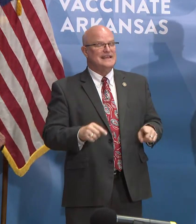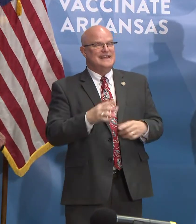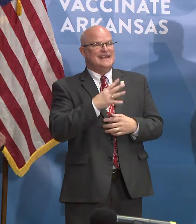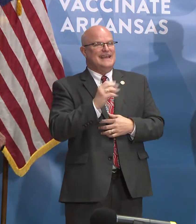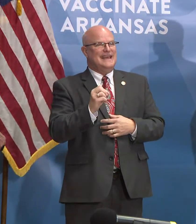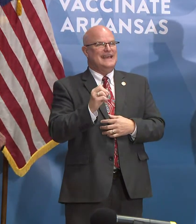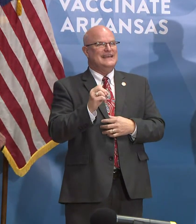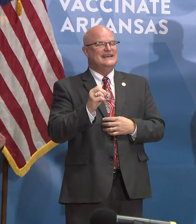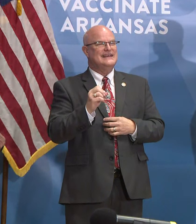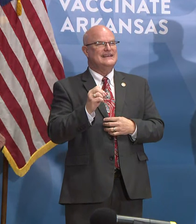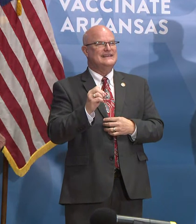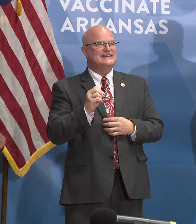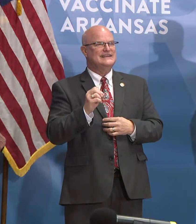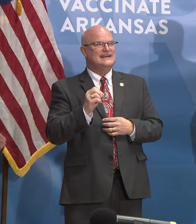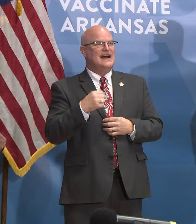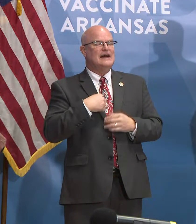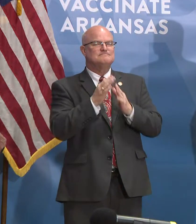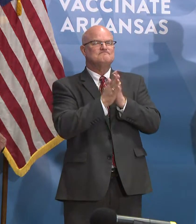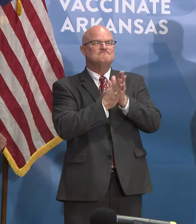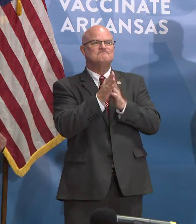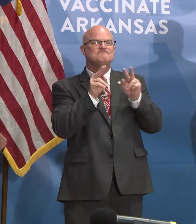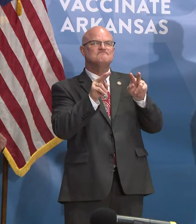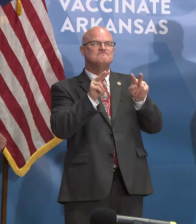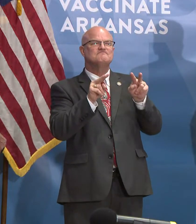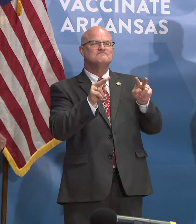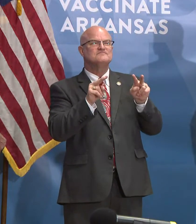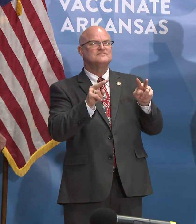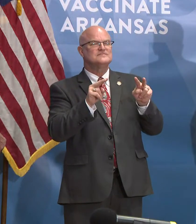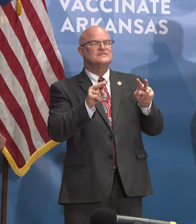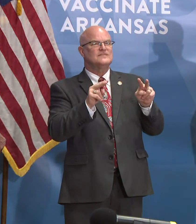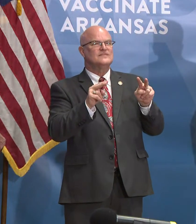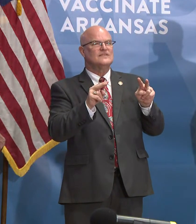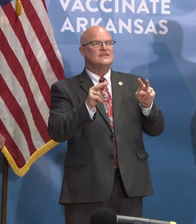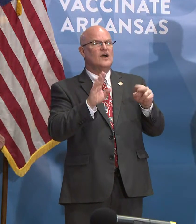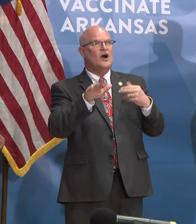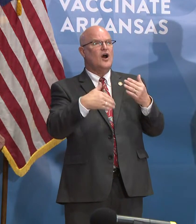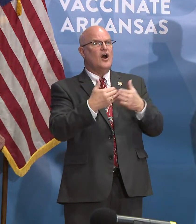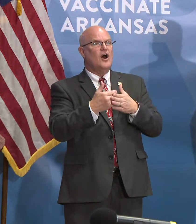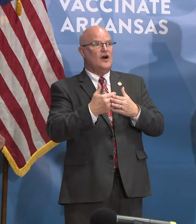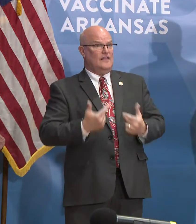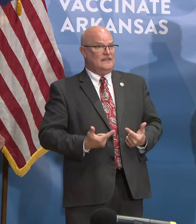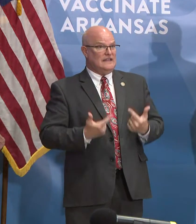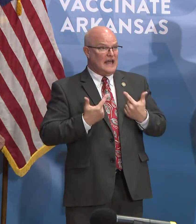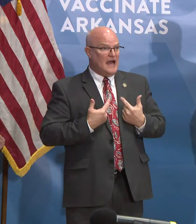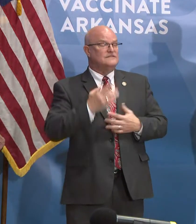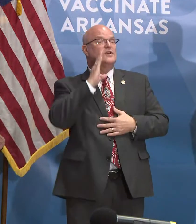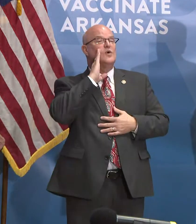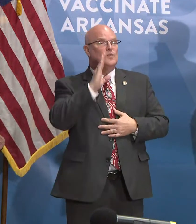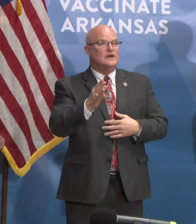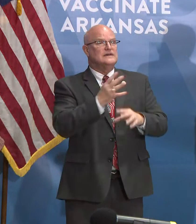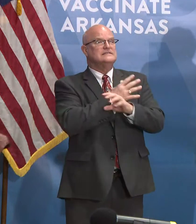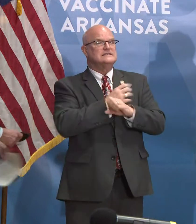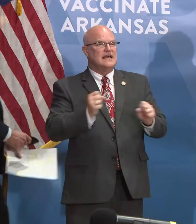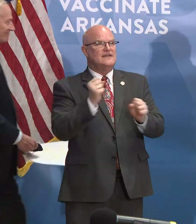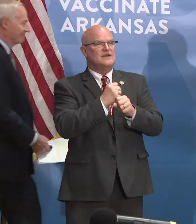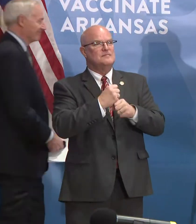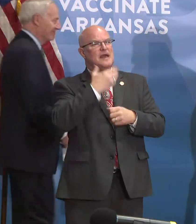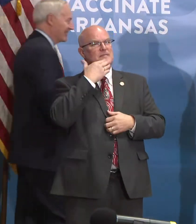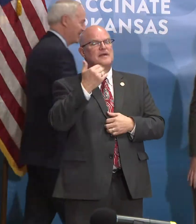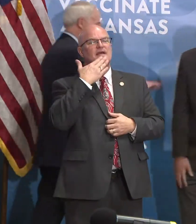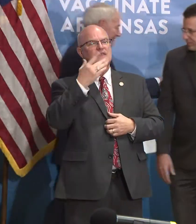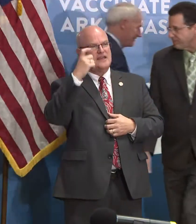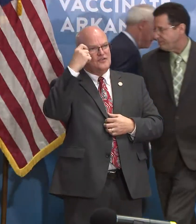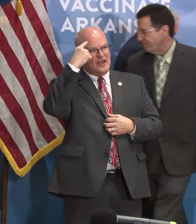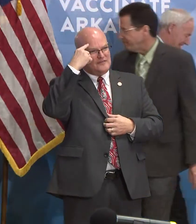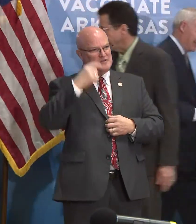reality, and I look forward to all the lives that this is going to save and make better. So thank you, Governor.